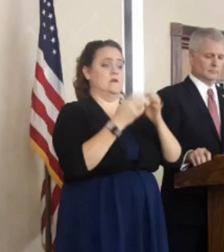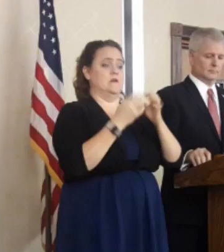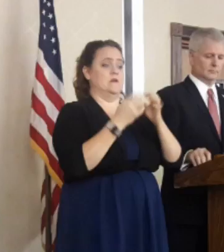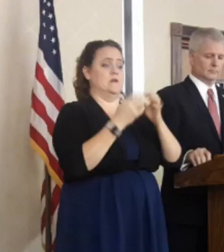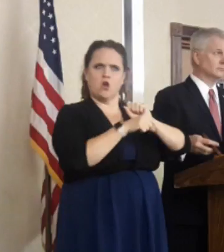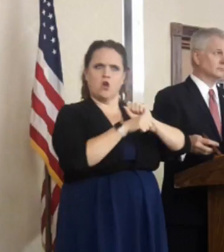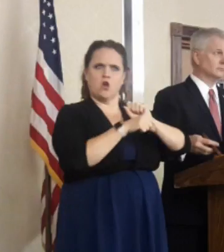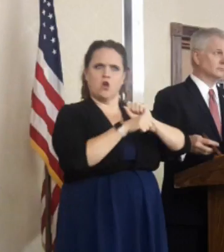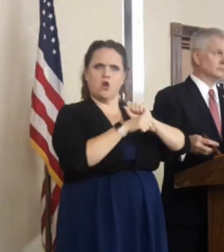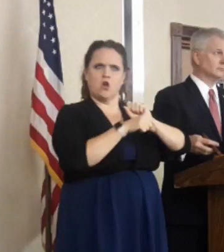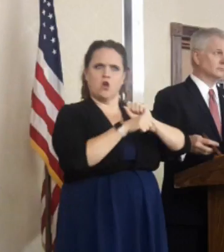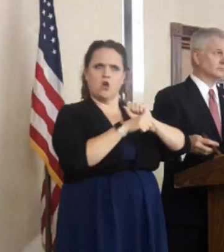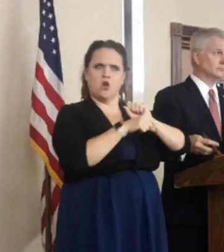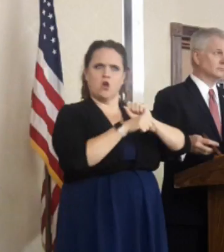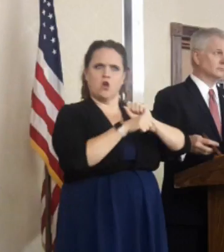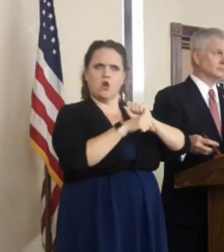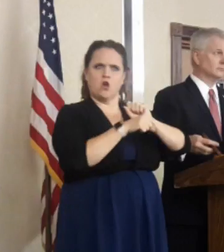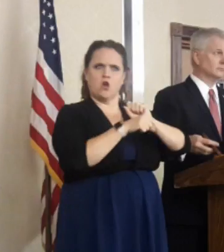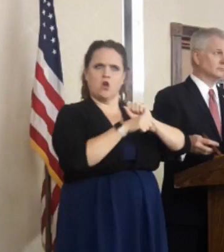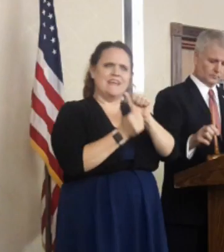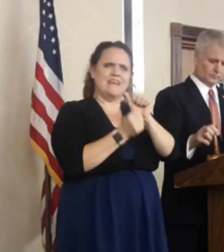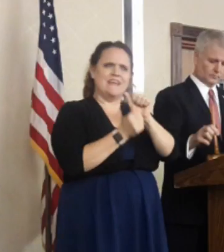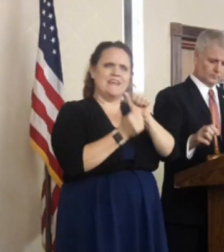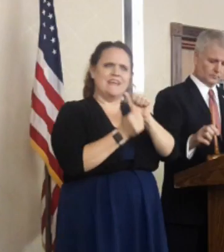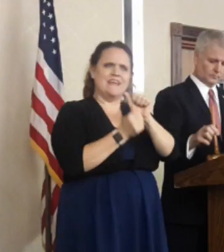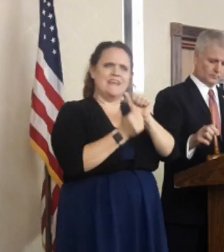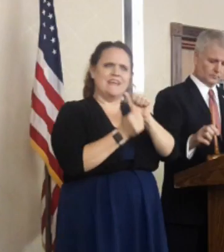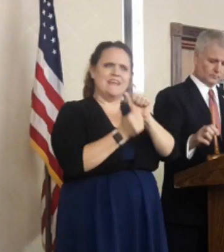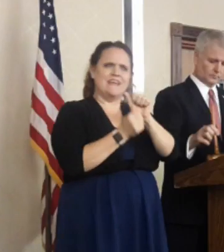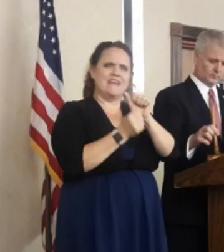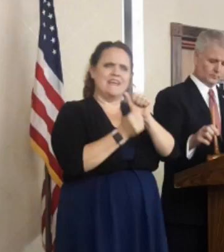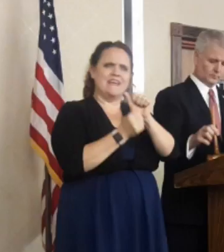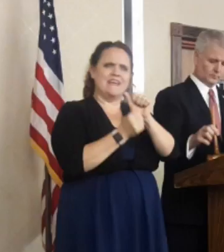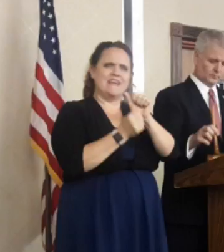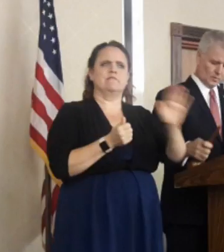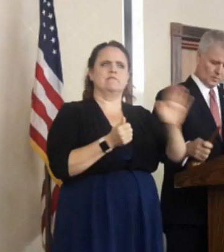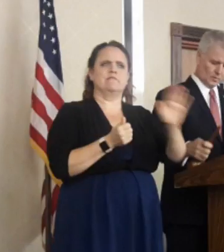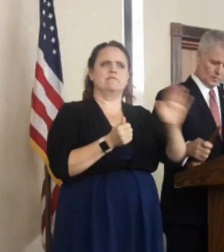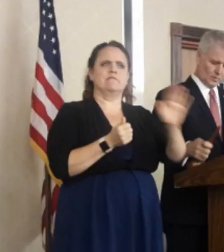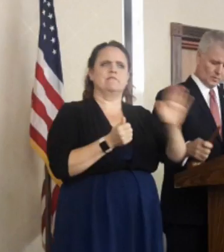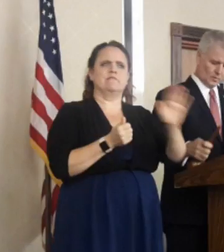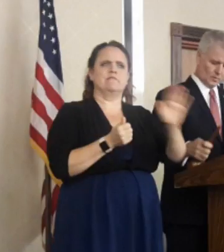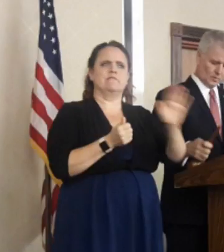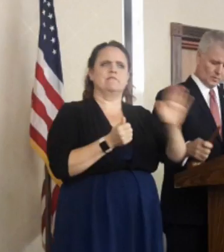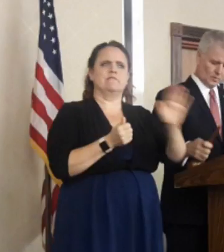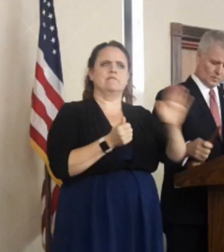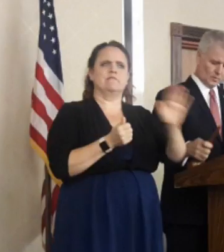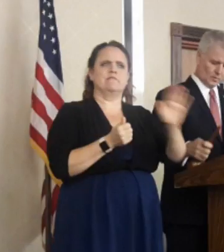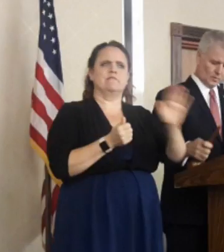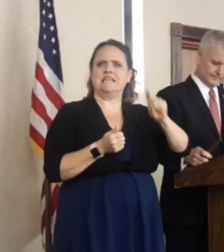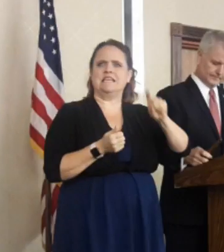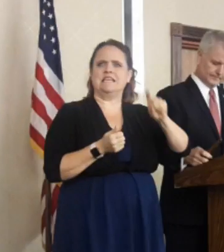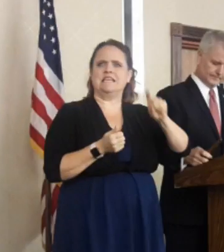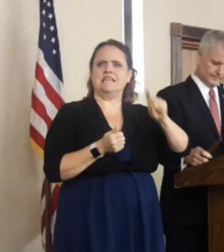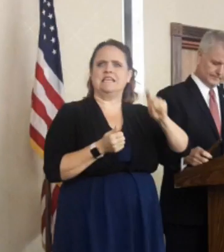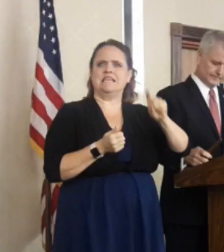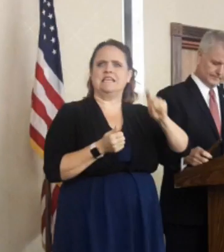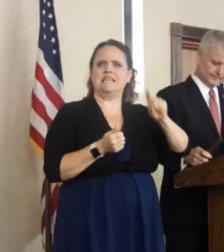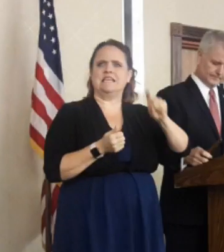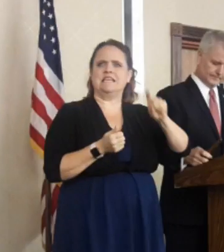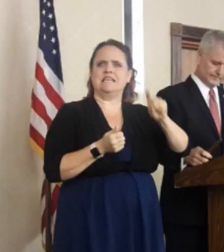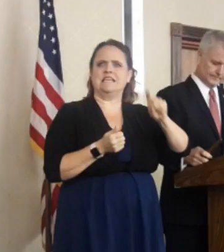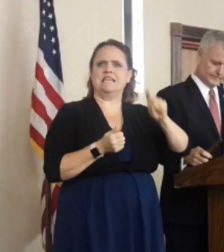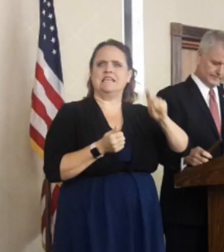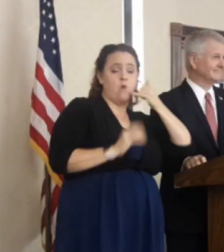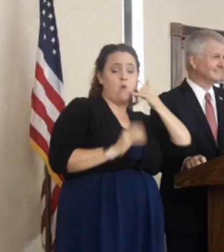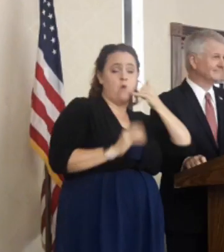for in-person meetings here before the meetings, and if they have any teleconference meetings, what we need to do to facilitate that. And if